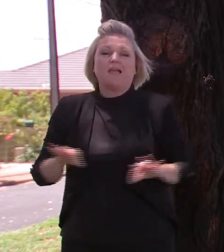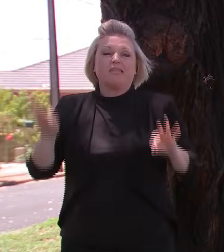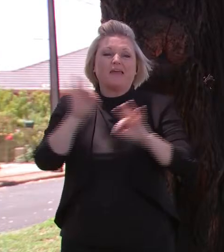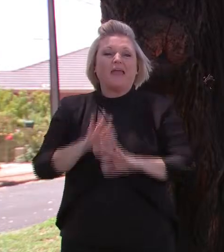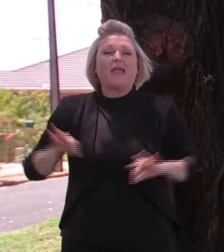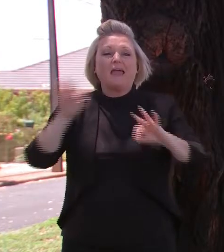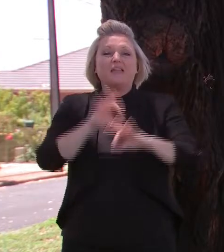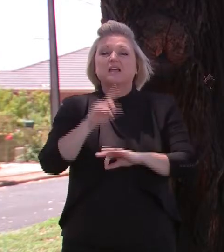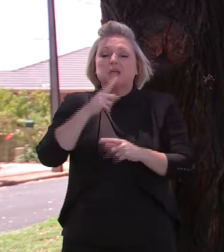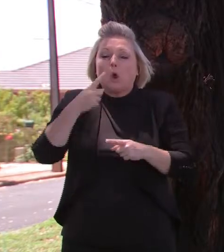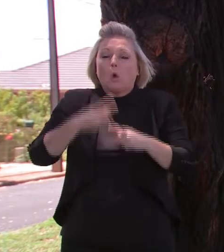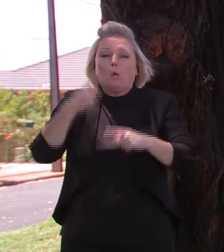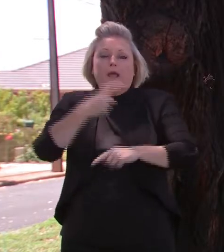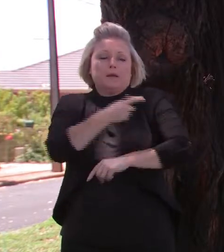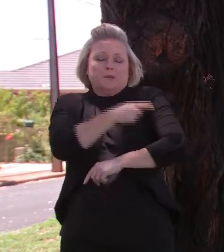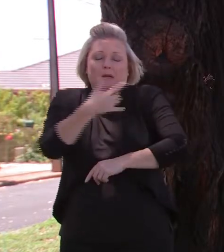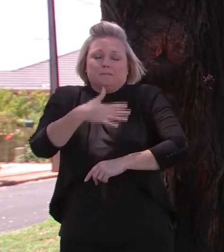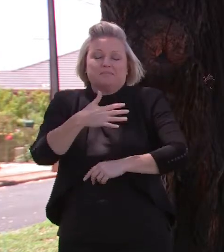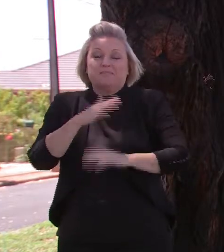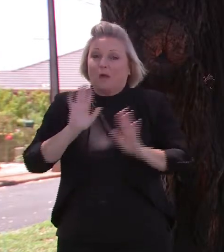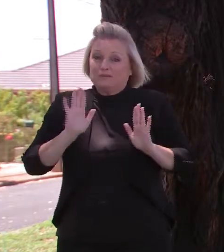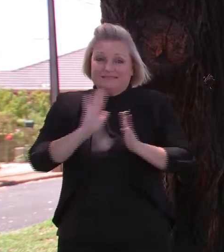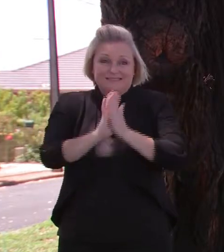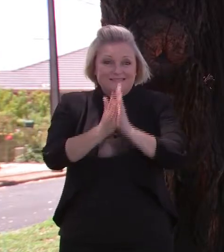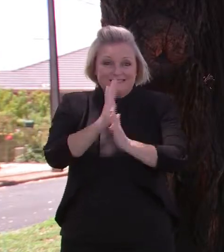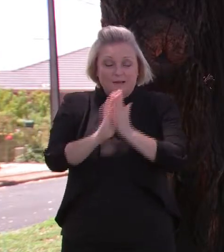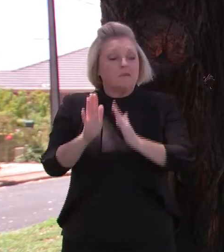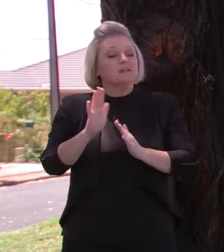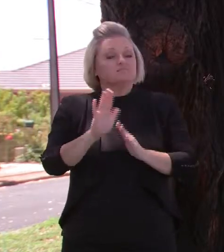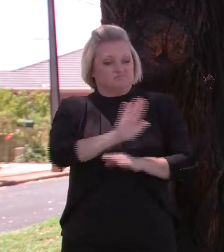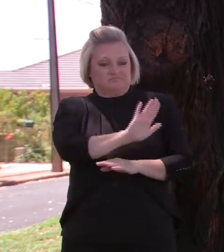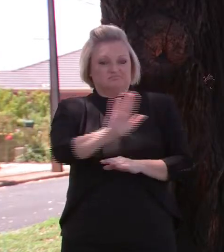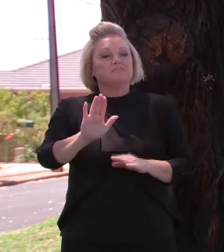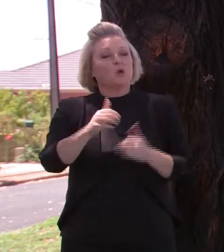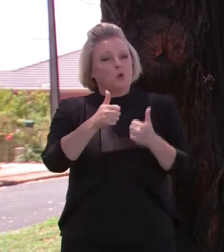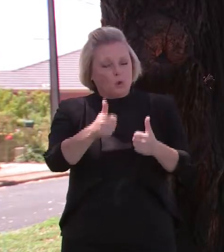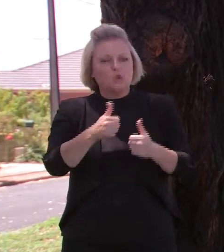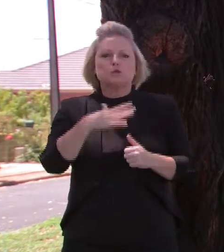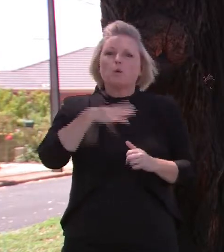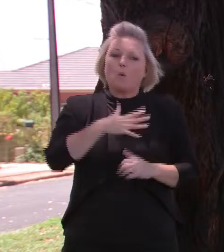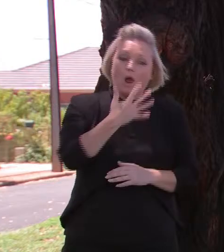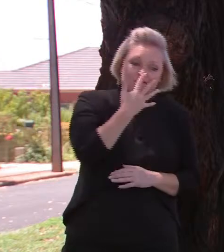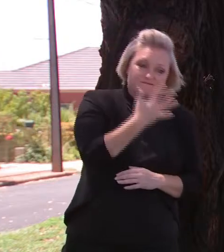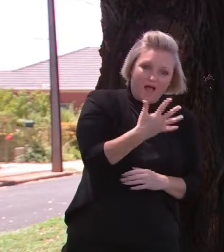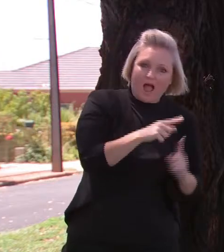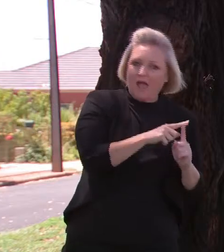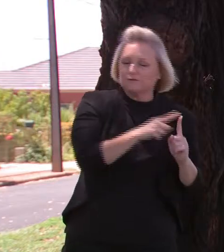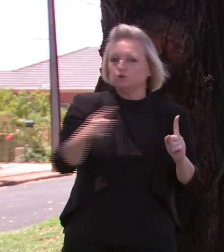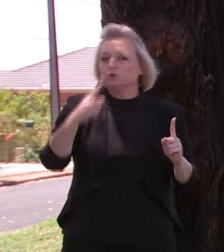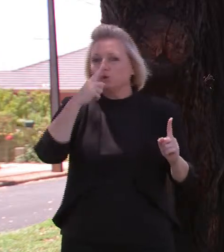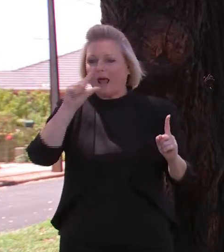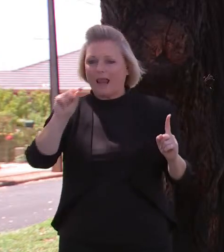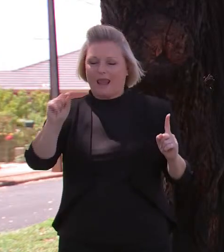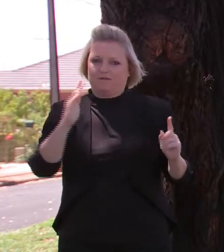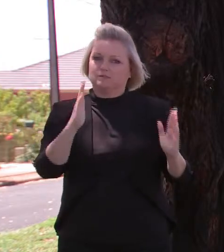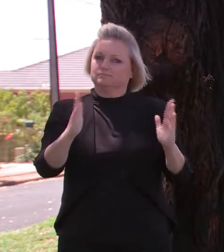second. They are now vaccinated, and we really want to get as many 5 to 11-year-olds vaccinated as we possibly can at the moment.